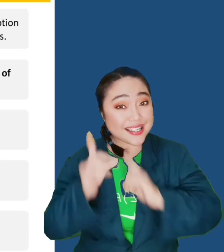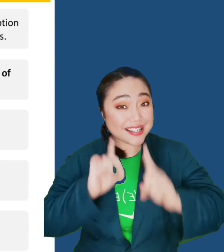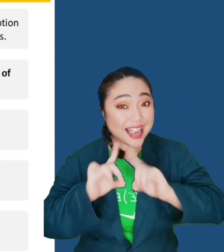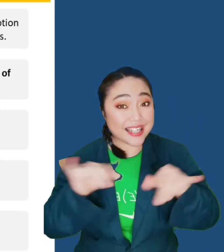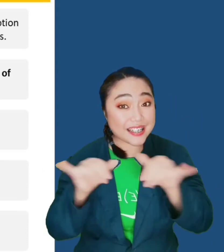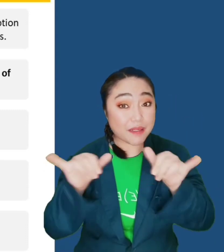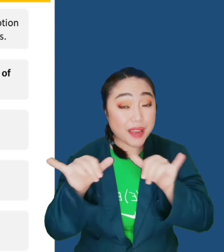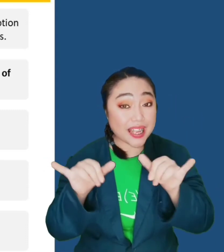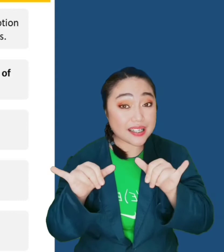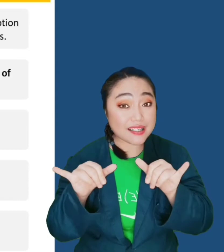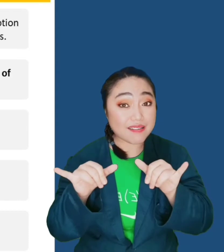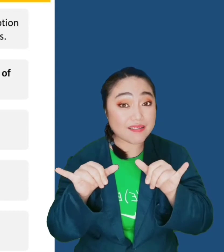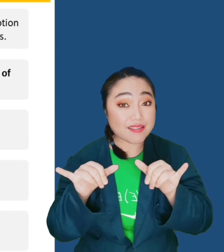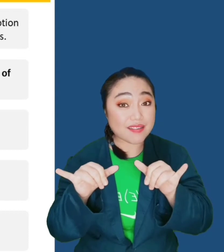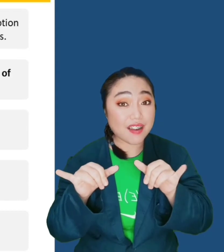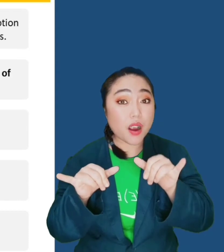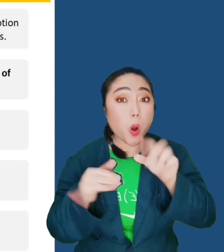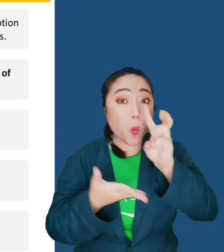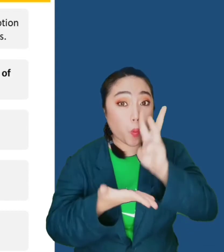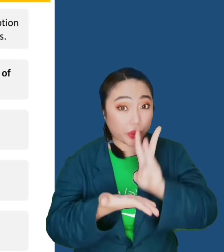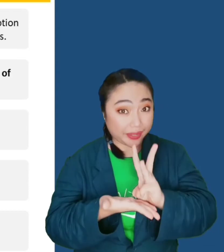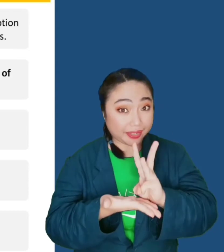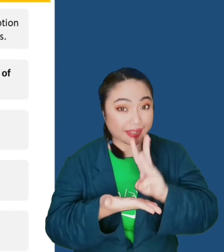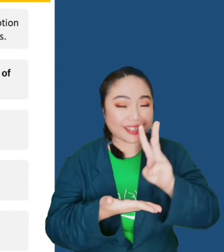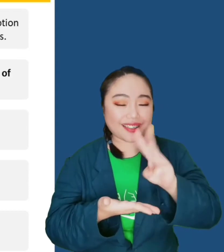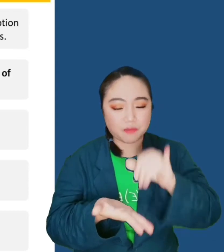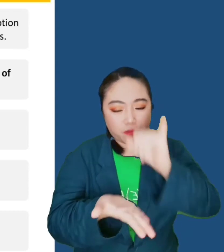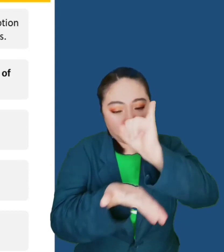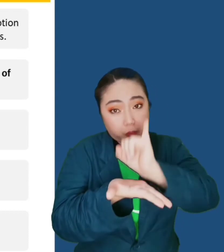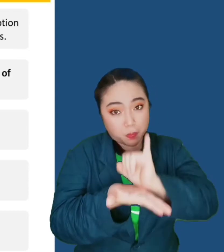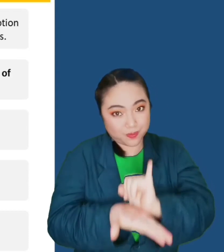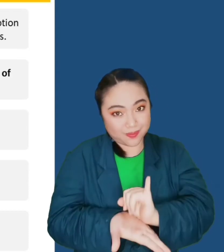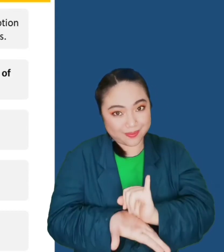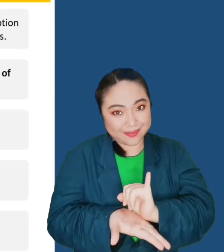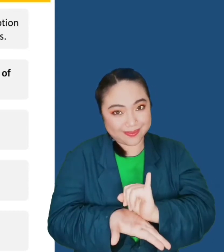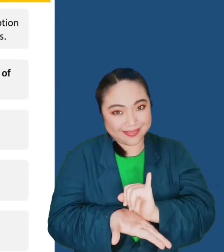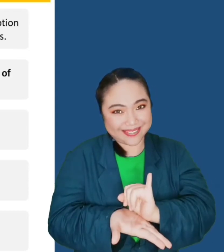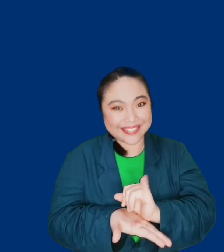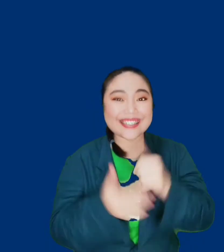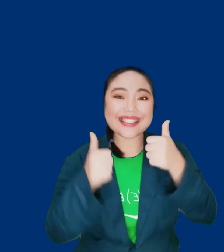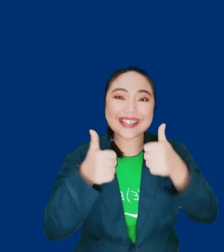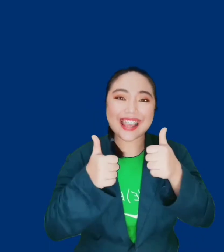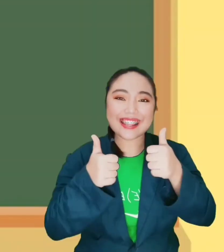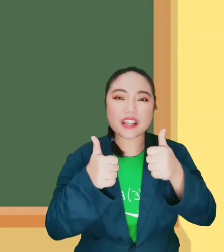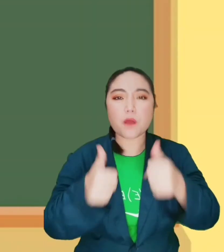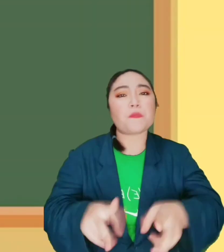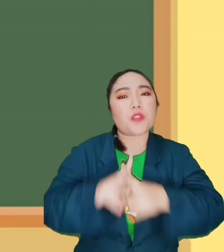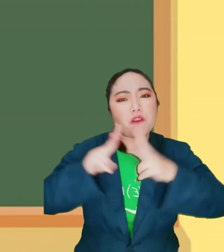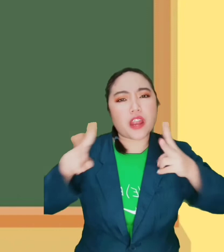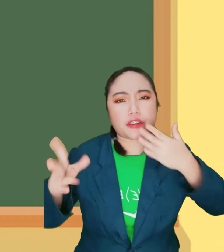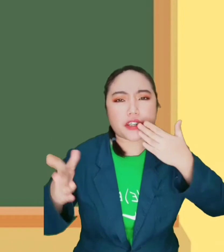inertia is signed like mass or weight. Okay?